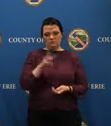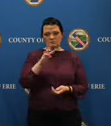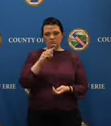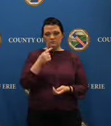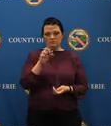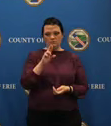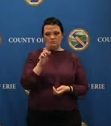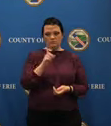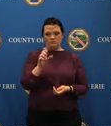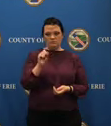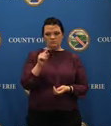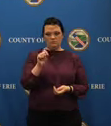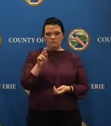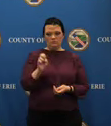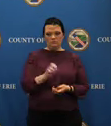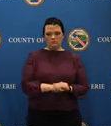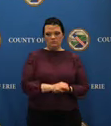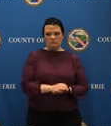WGRZ, Steve Brown.